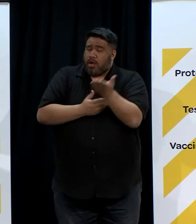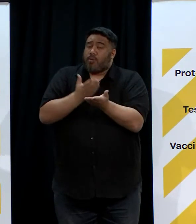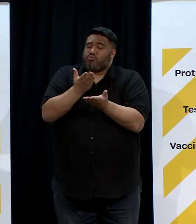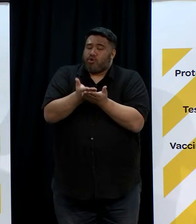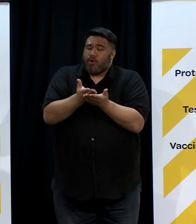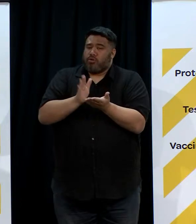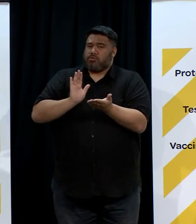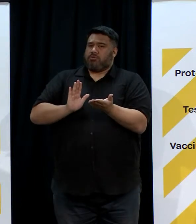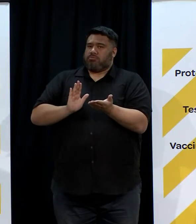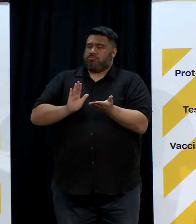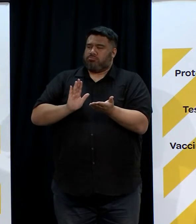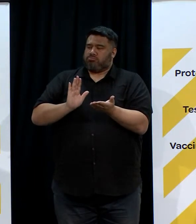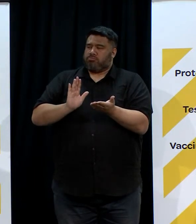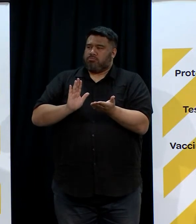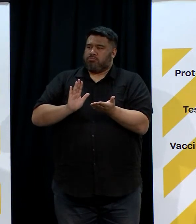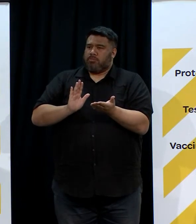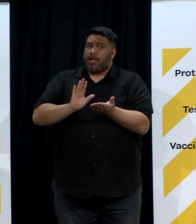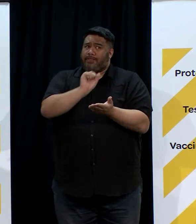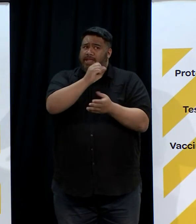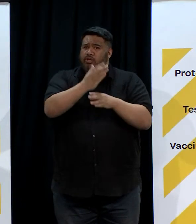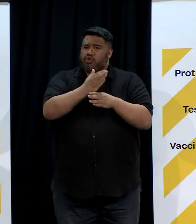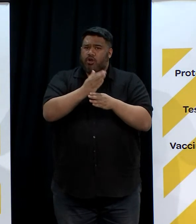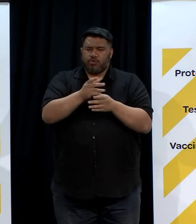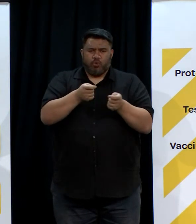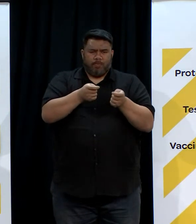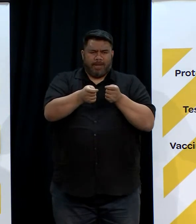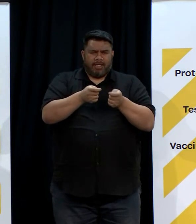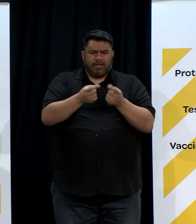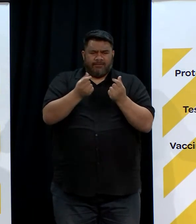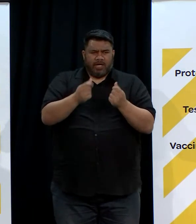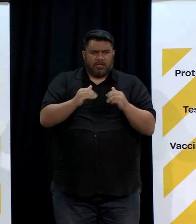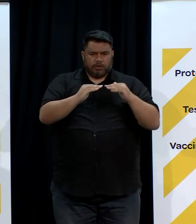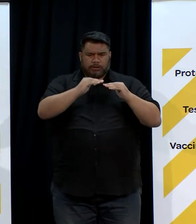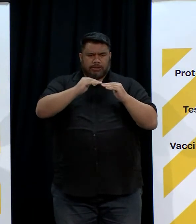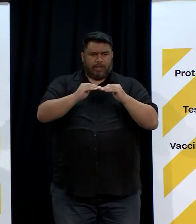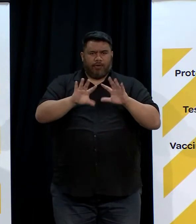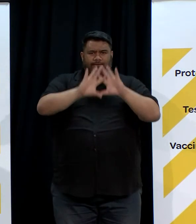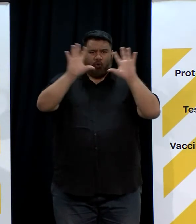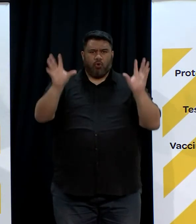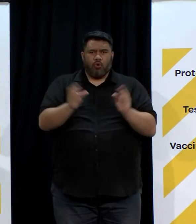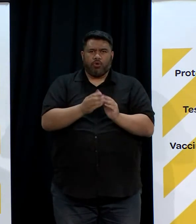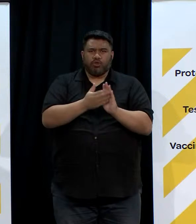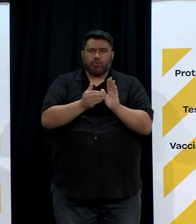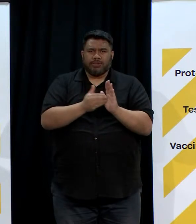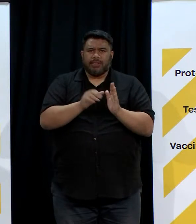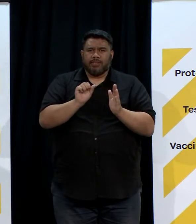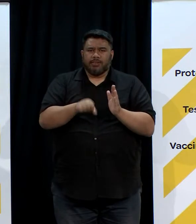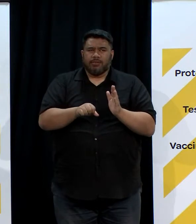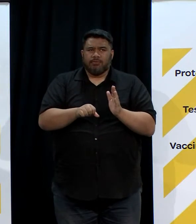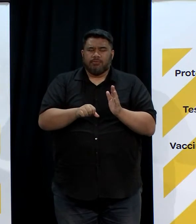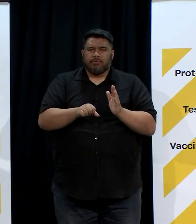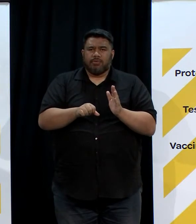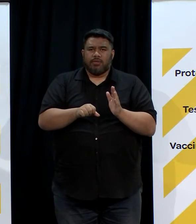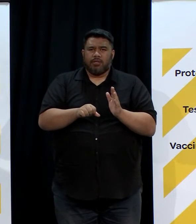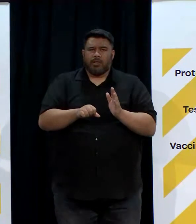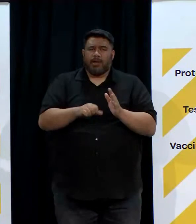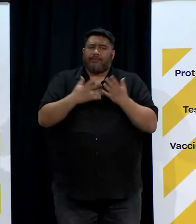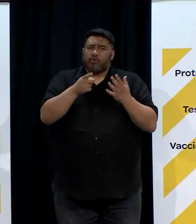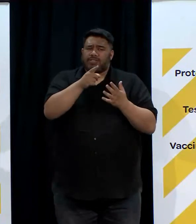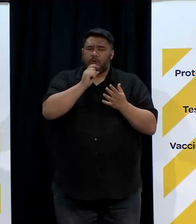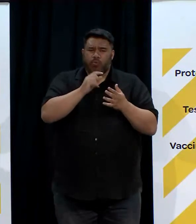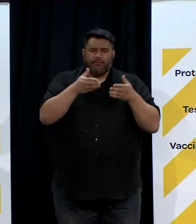job in terms of managing financial stability is both an overall system one, but they will inevitably look at particular